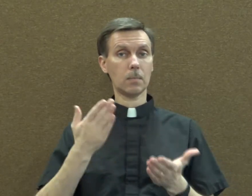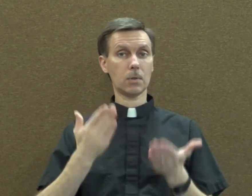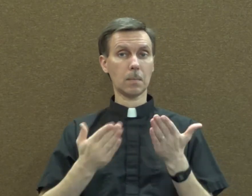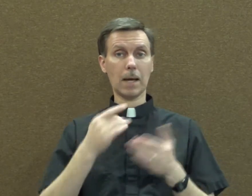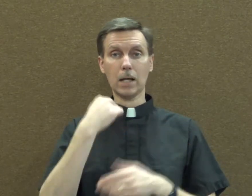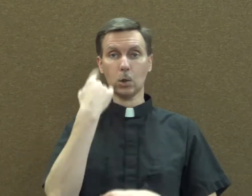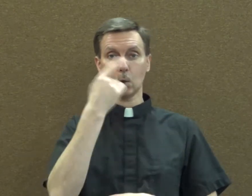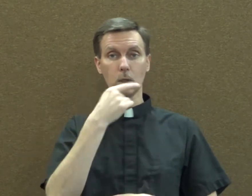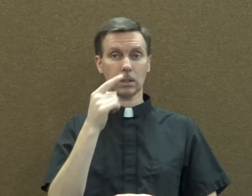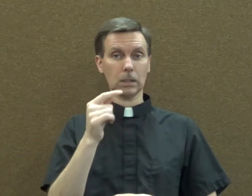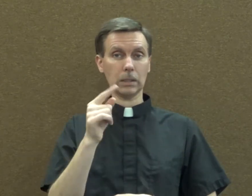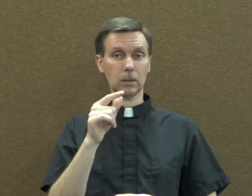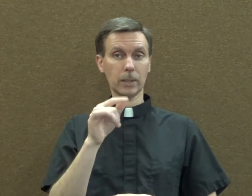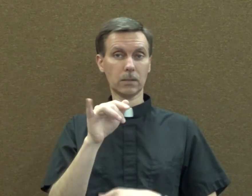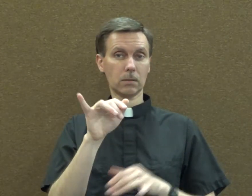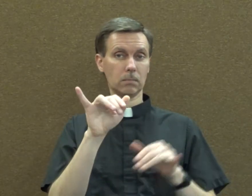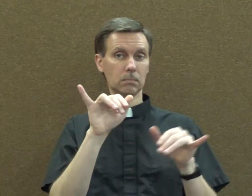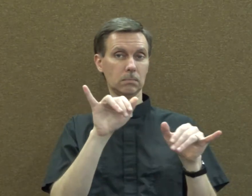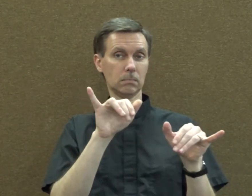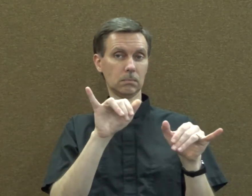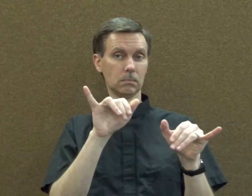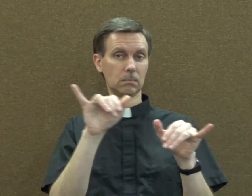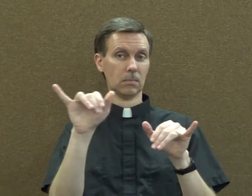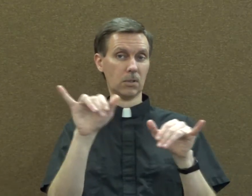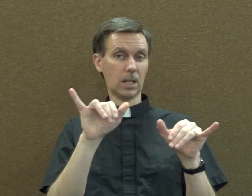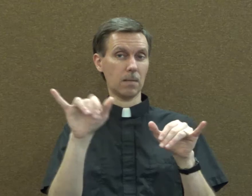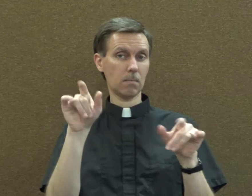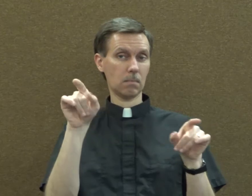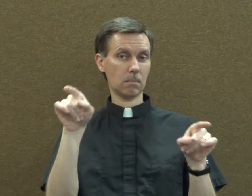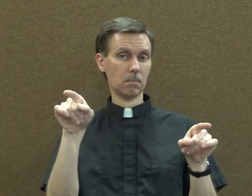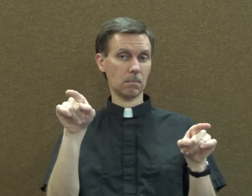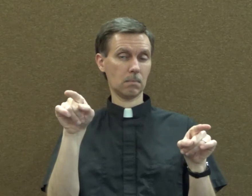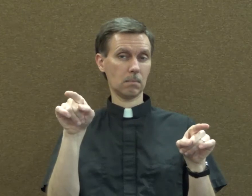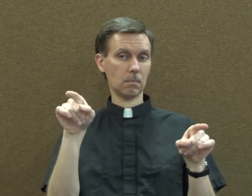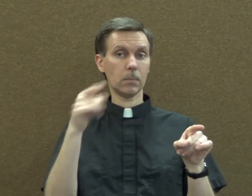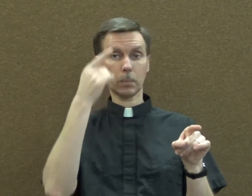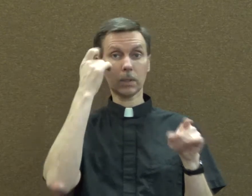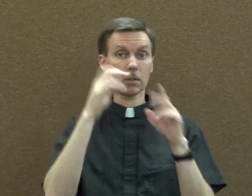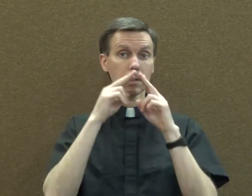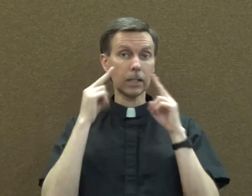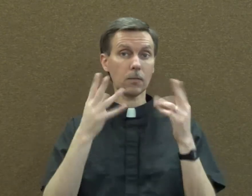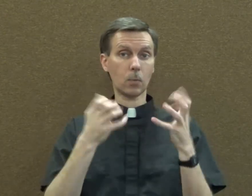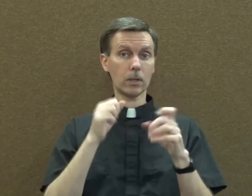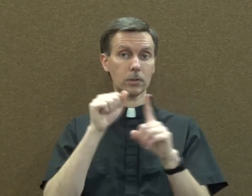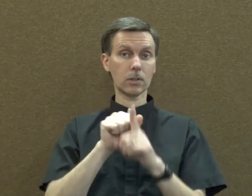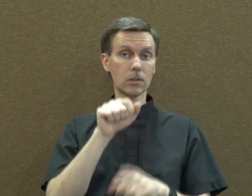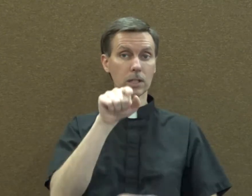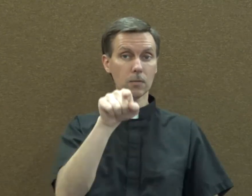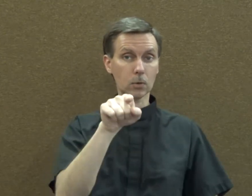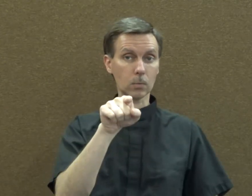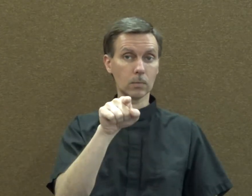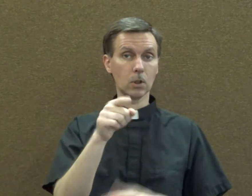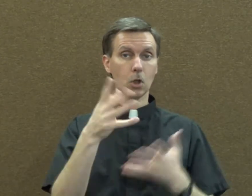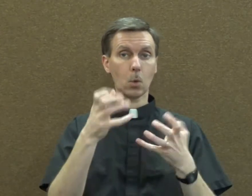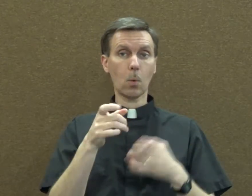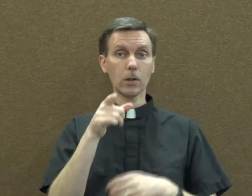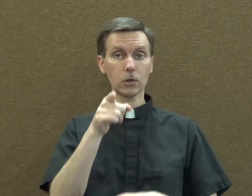Sometimes might look a little bit the same, because a thief wants to deceive you, wants you